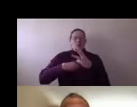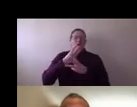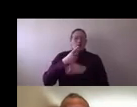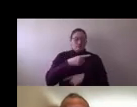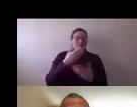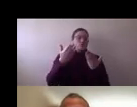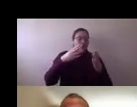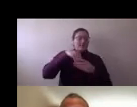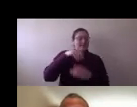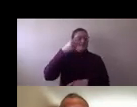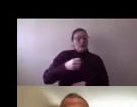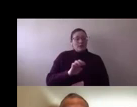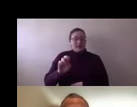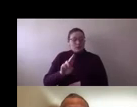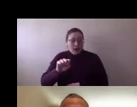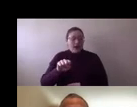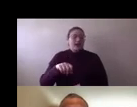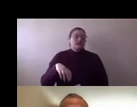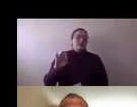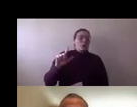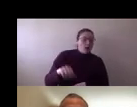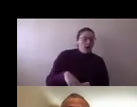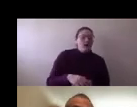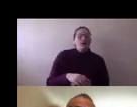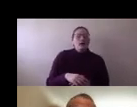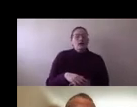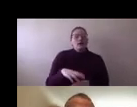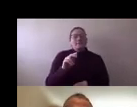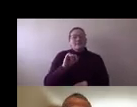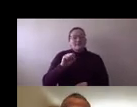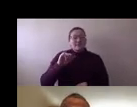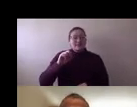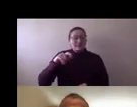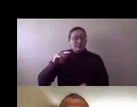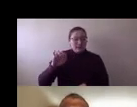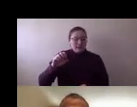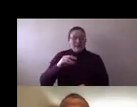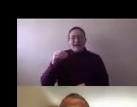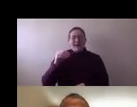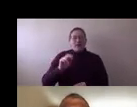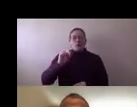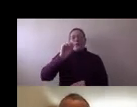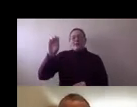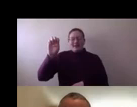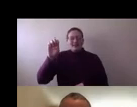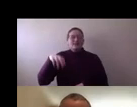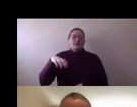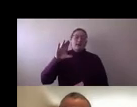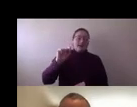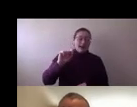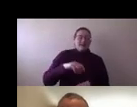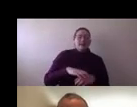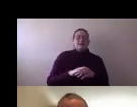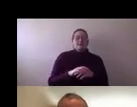Southeast US, in Florida, Mississippi, and also Northeast US in Connecticut